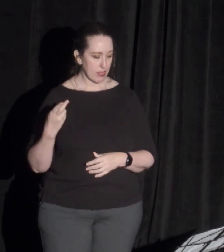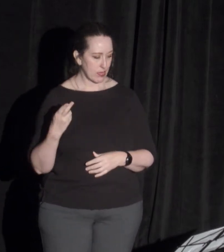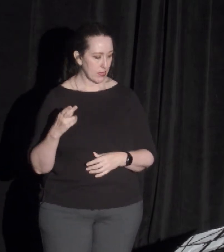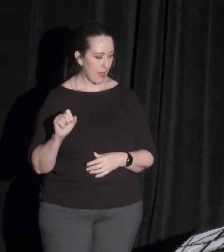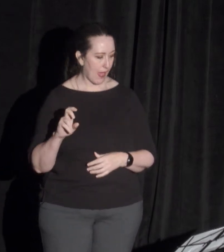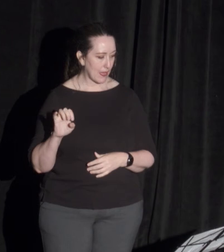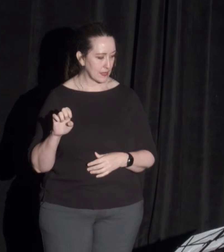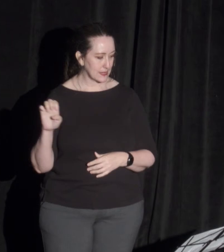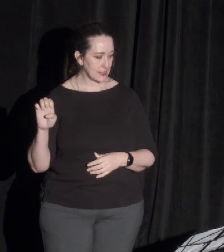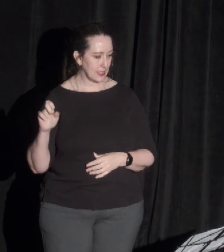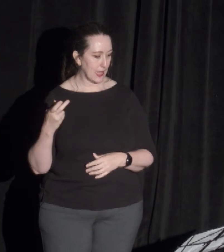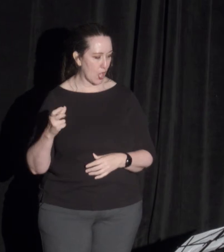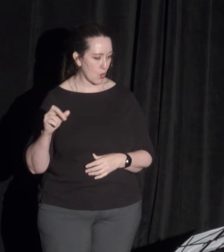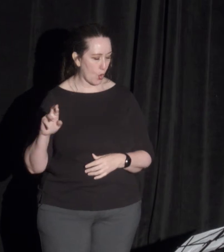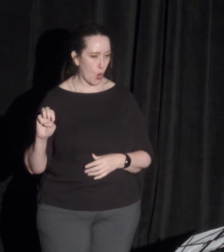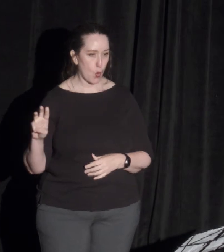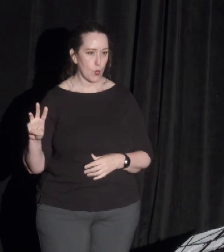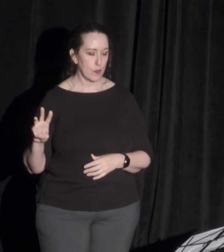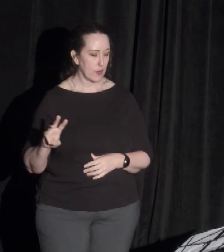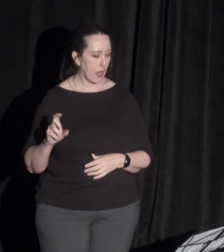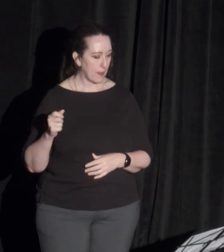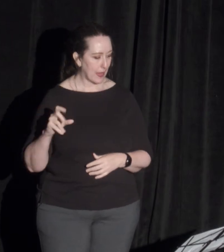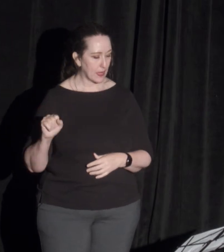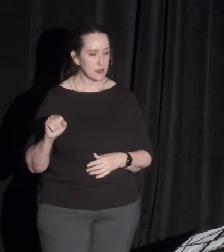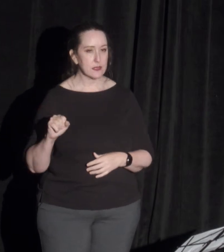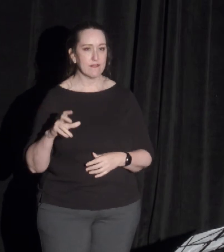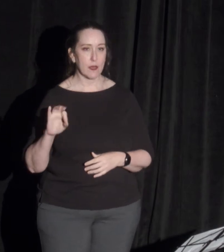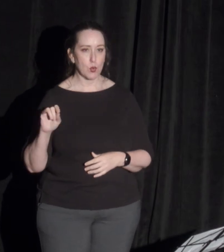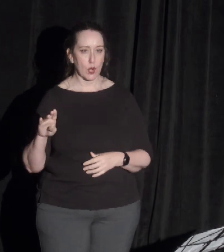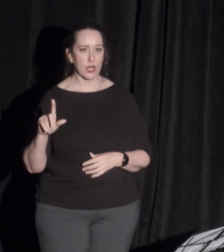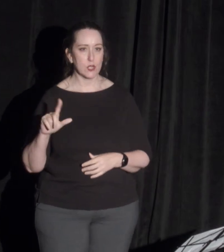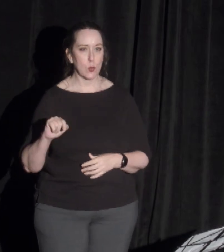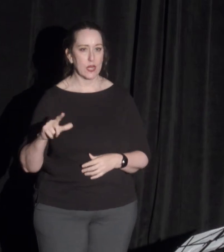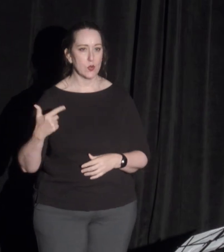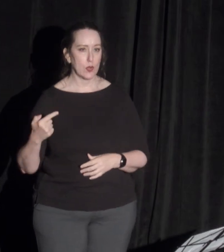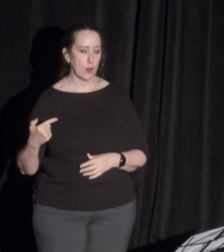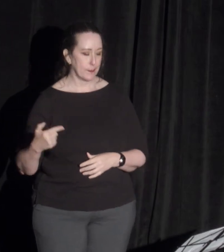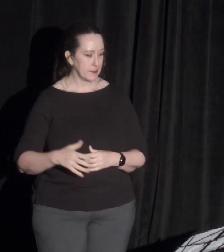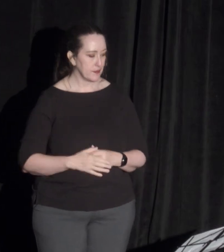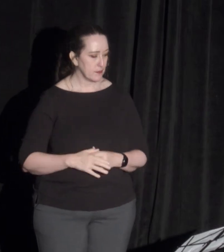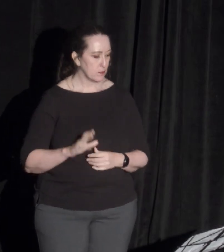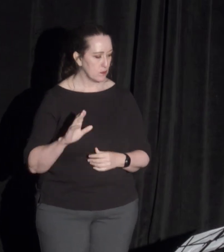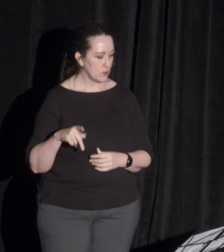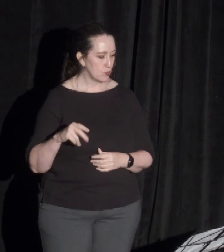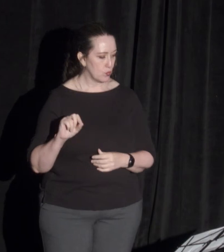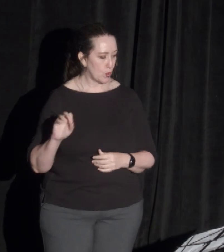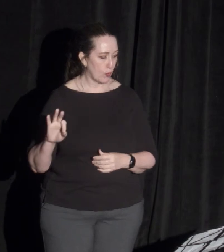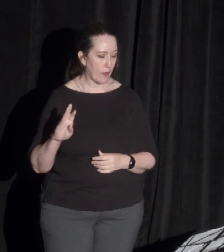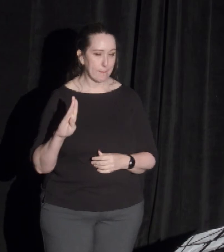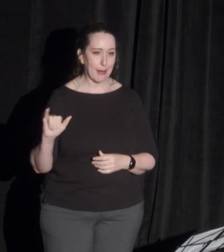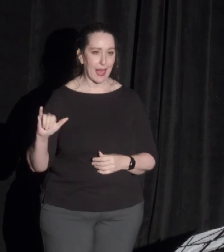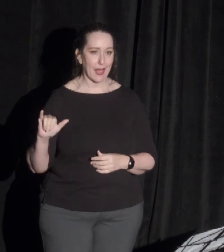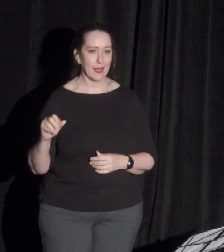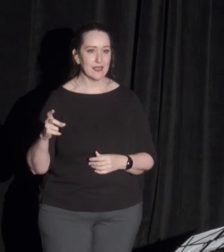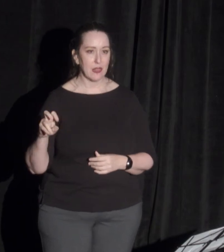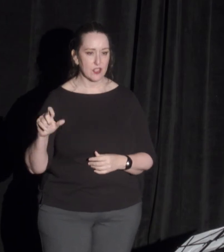Harrow, Apex Magazine, February 2021. Proof by Induction by Jose